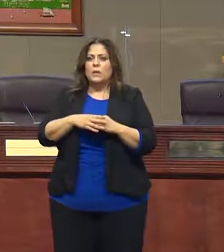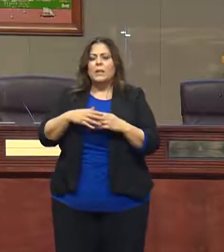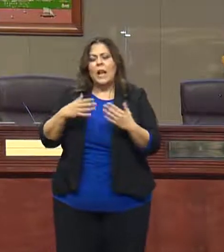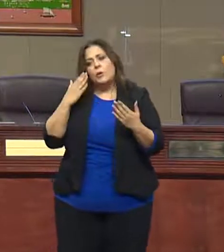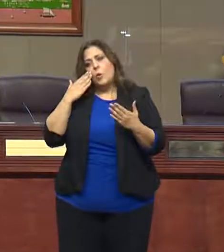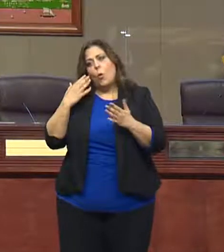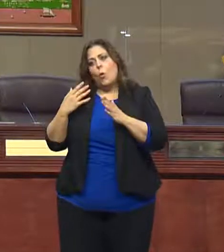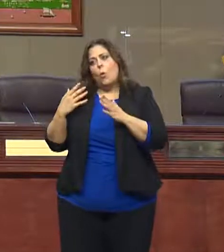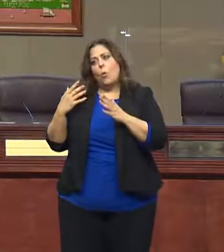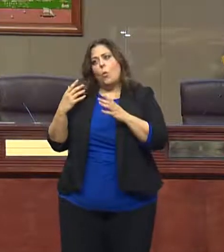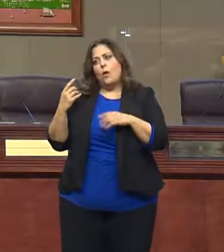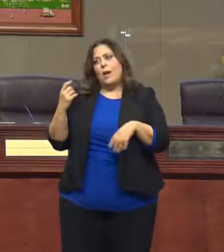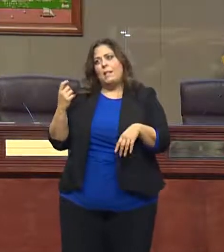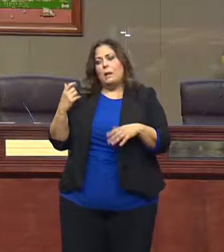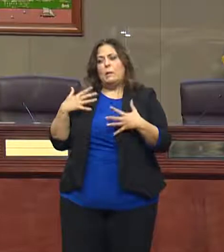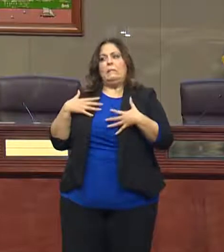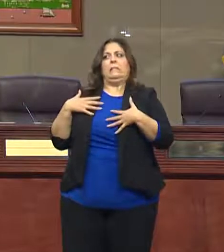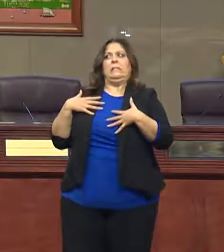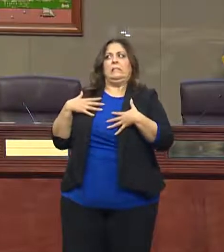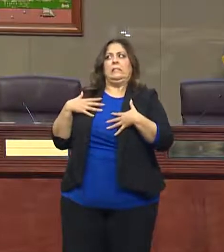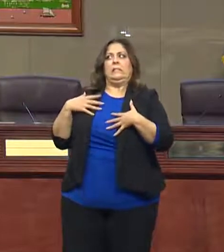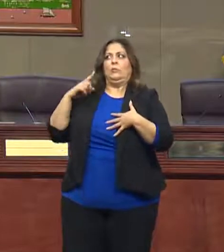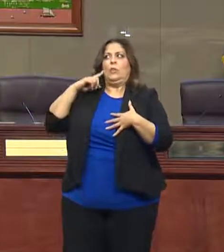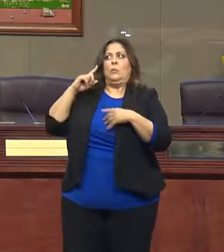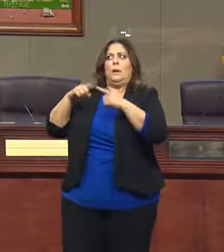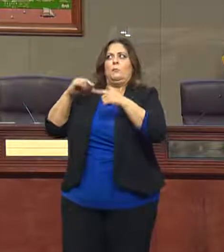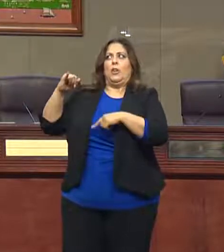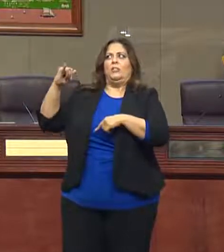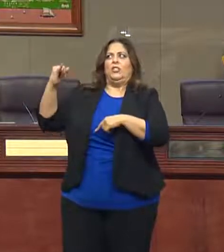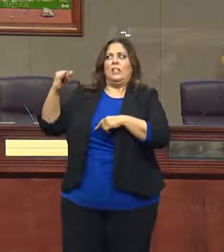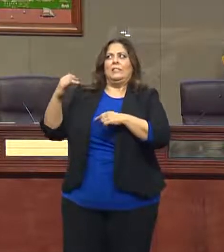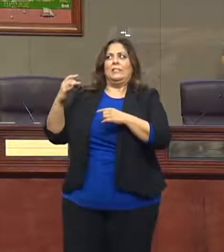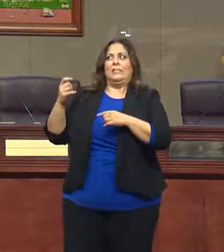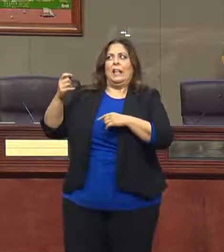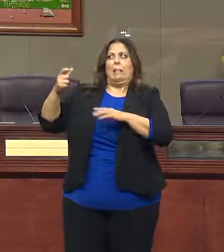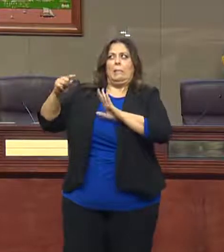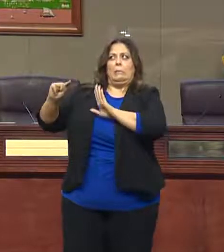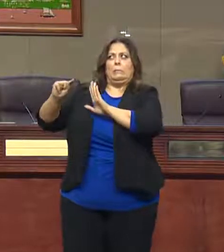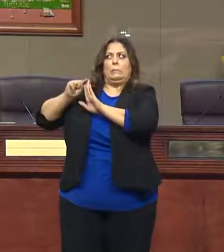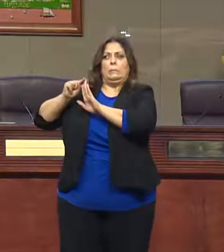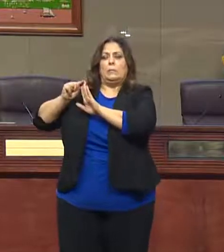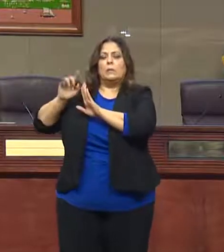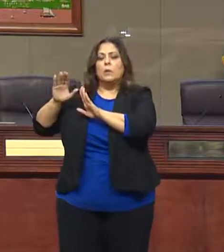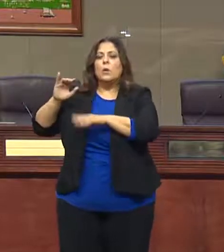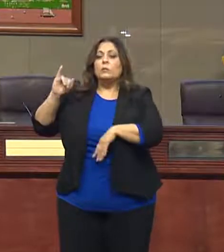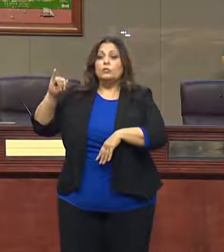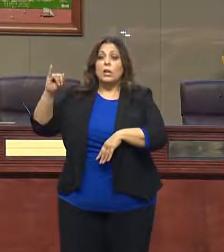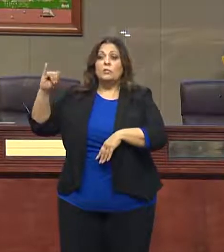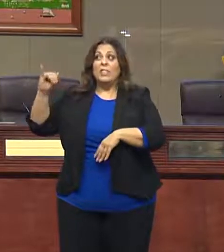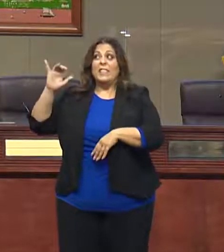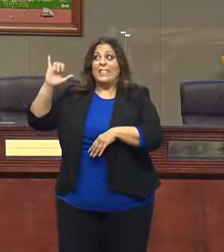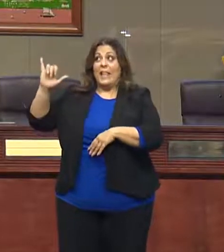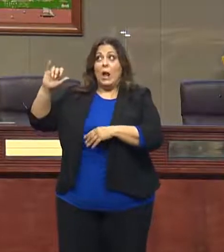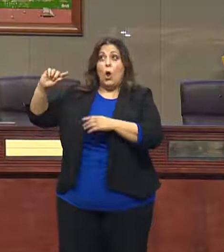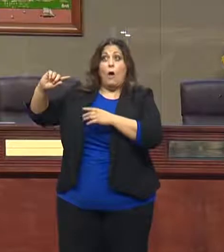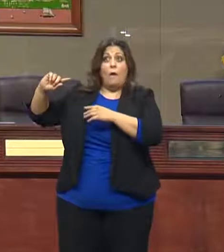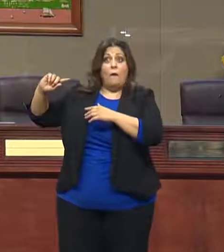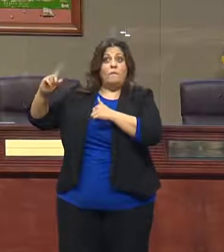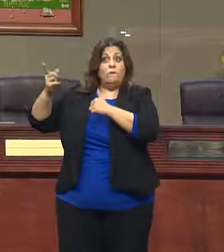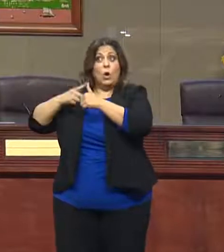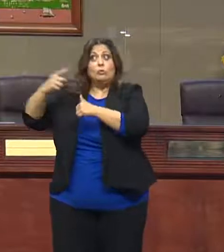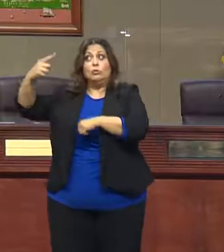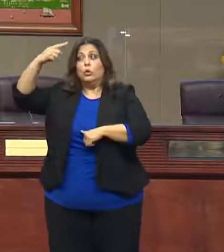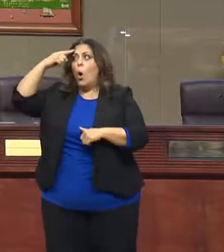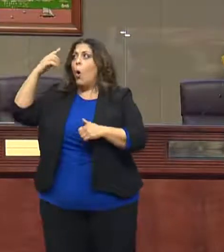bump in the road we had this week with Johnson & Johnson. Johnson & Johnson was primarily going to be used in